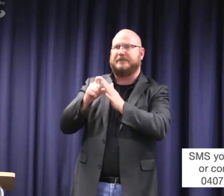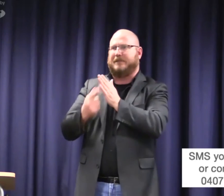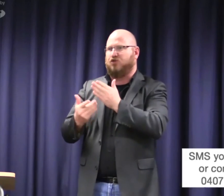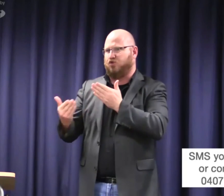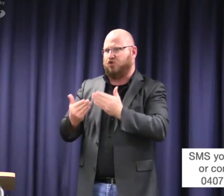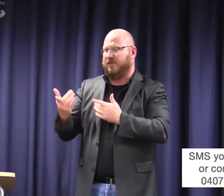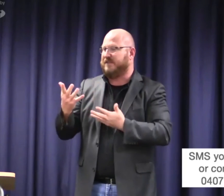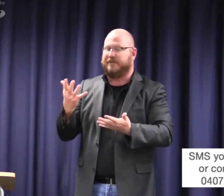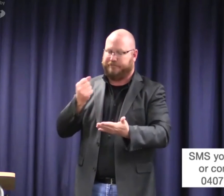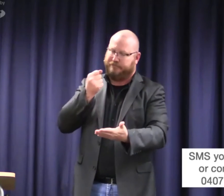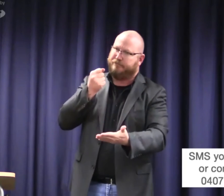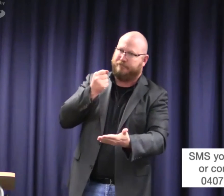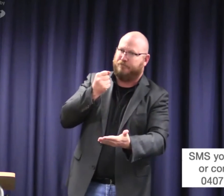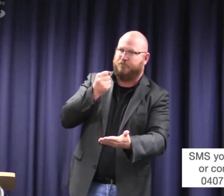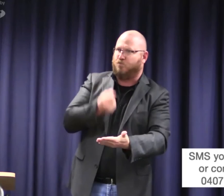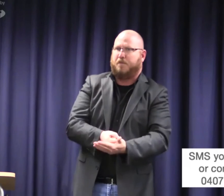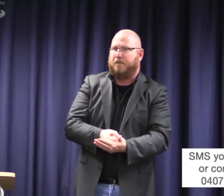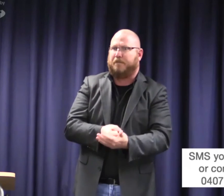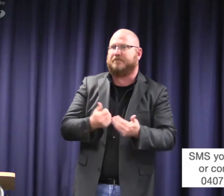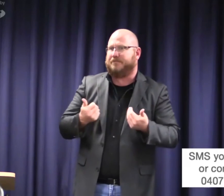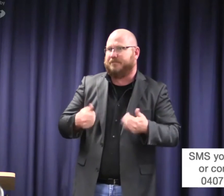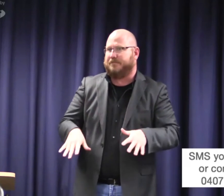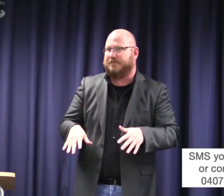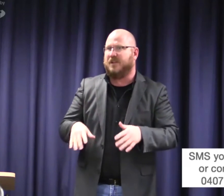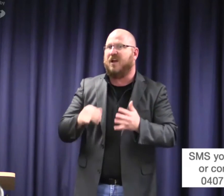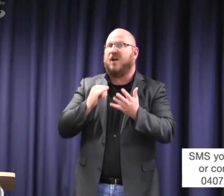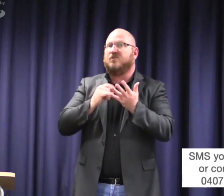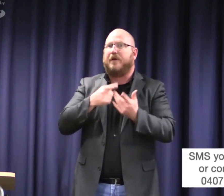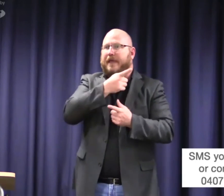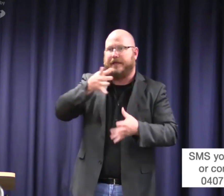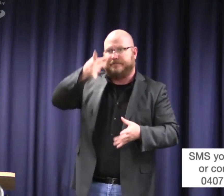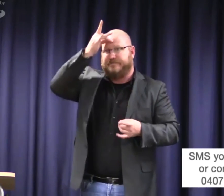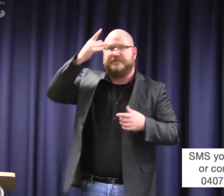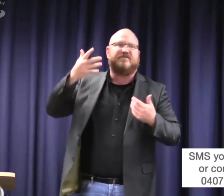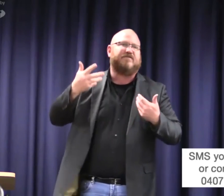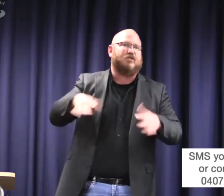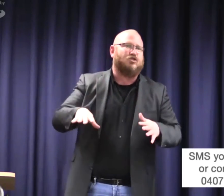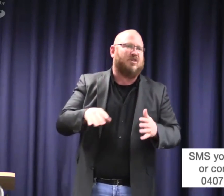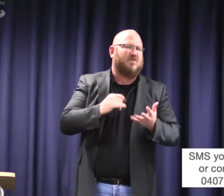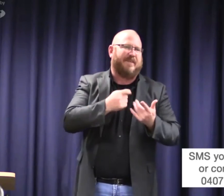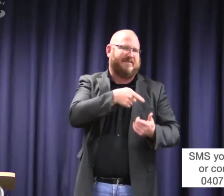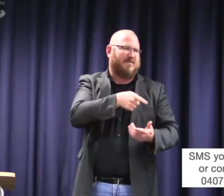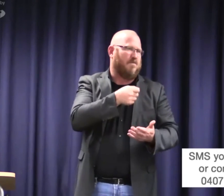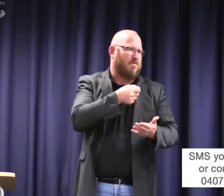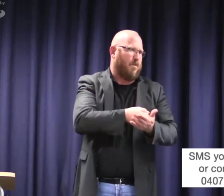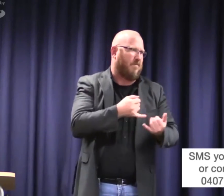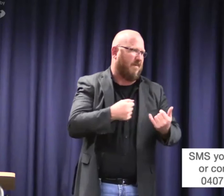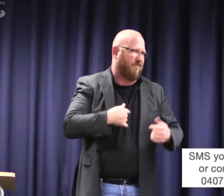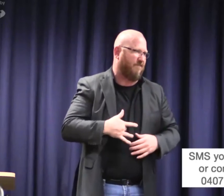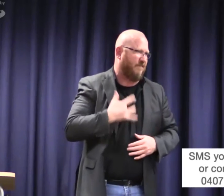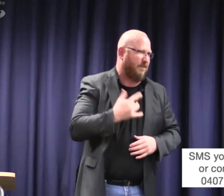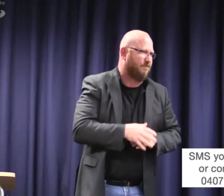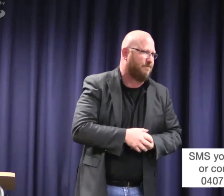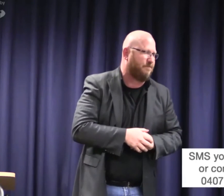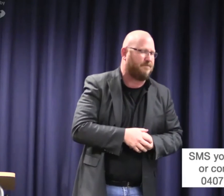information about Auslan being a disability service, and that's where we hit rock bottom and lost. So I